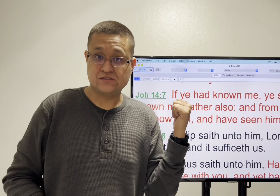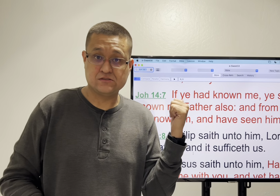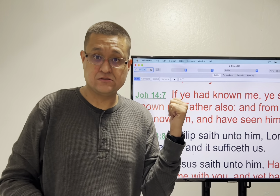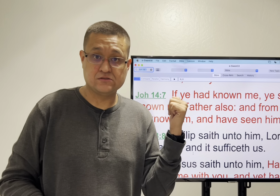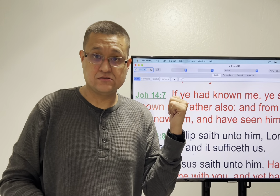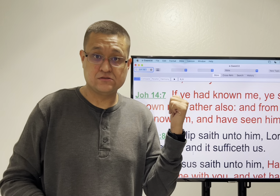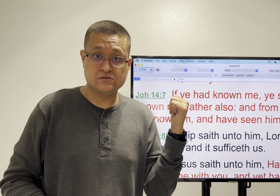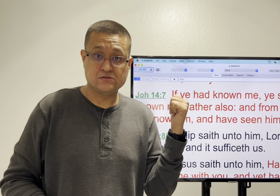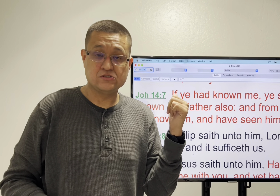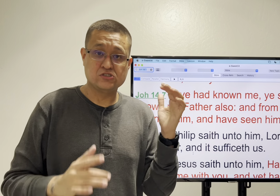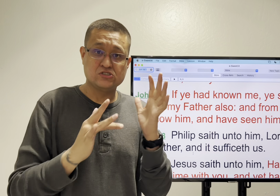Now, John wrote this,